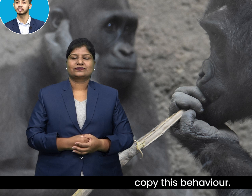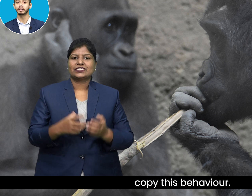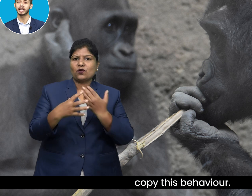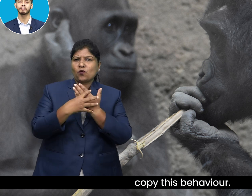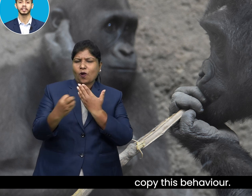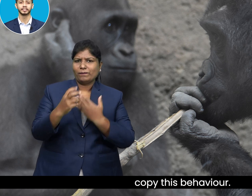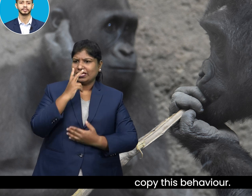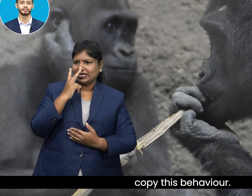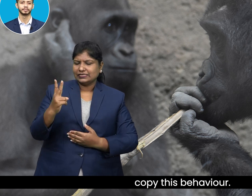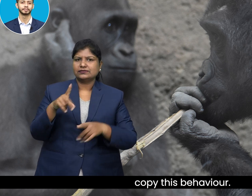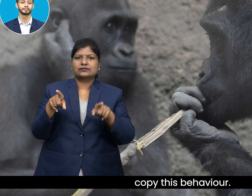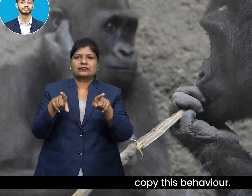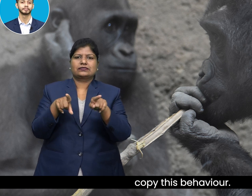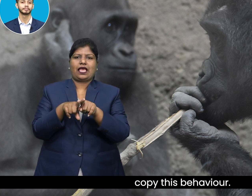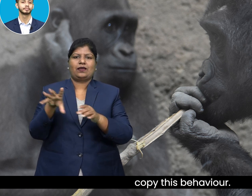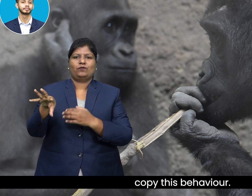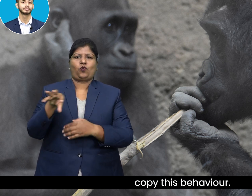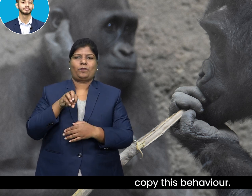copy this behavior.